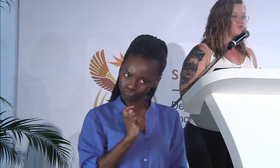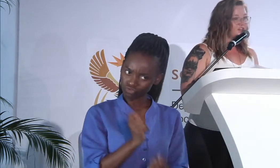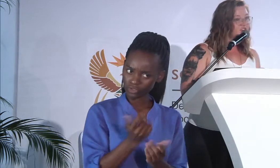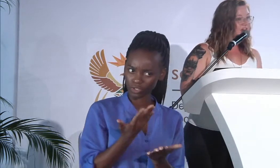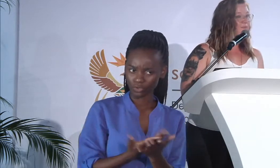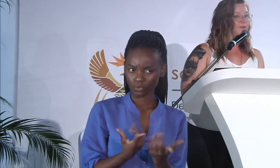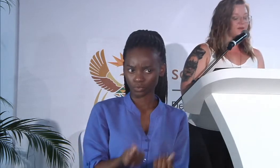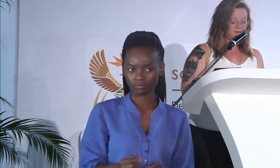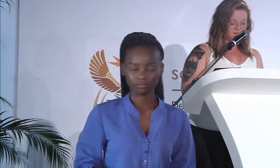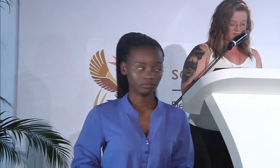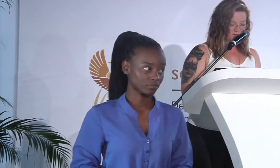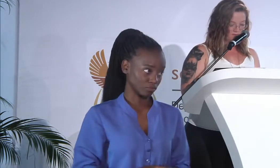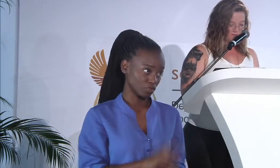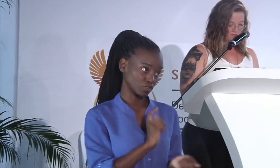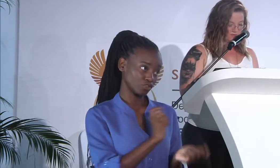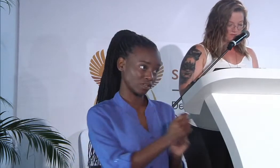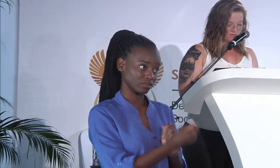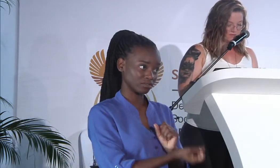change can happen.